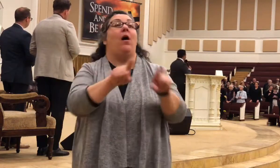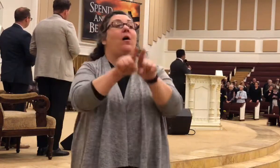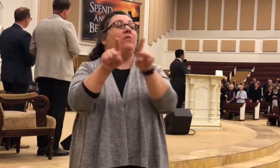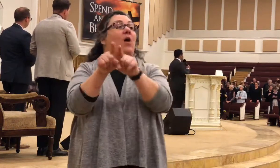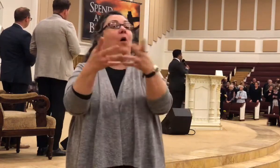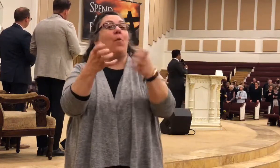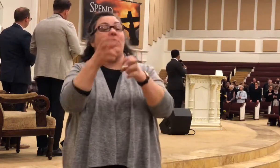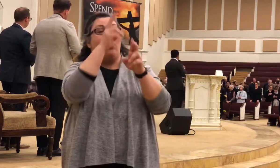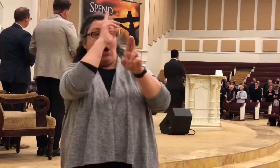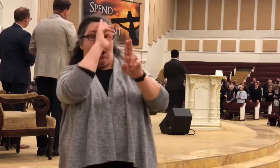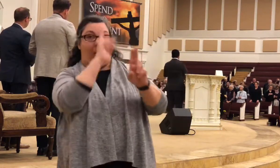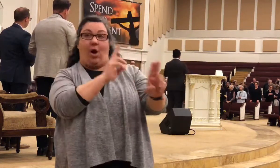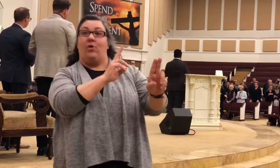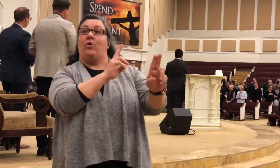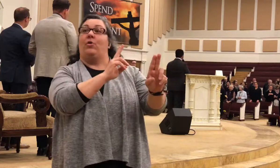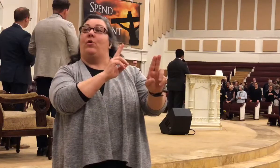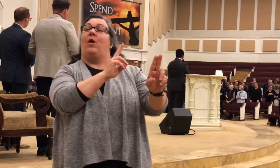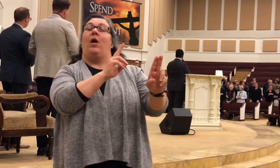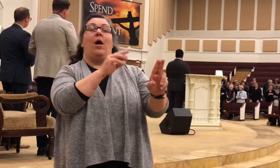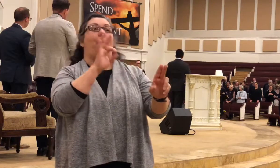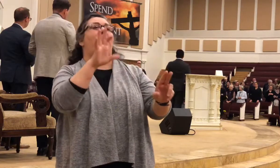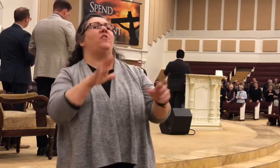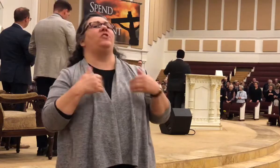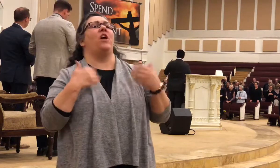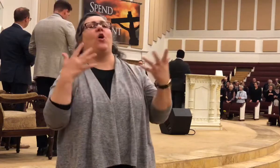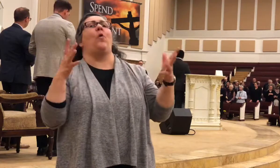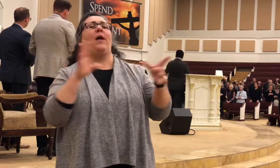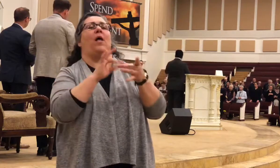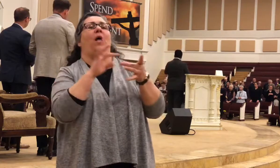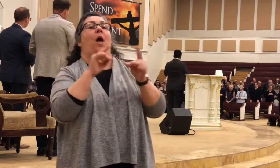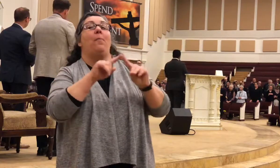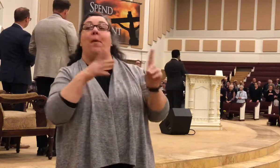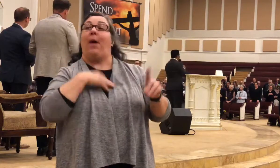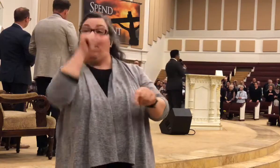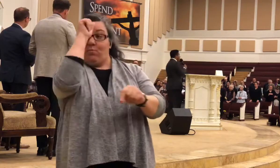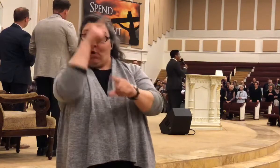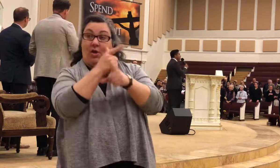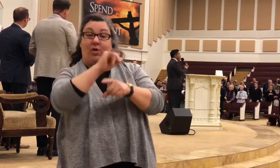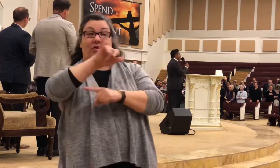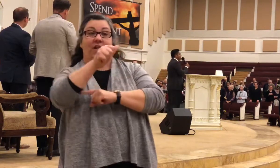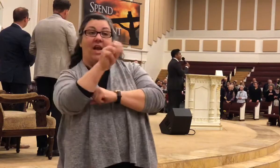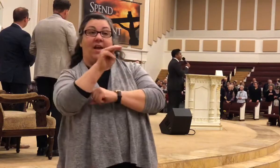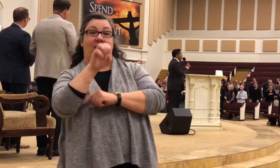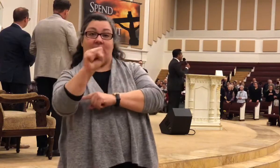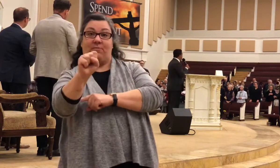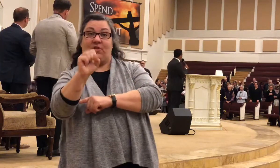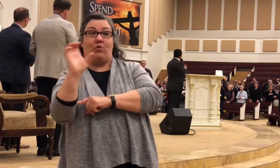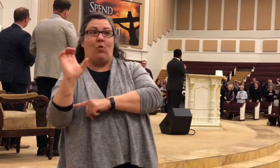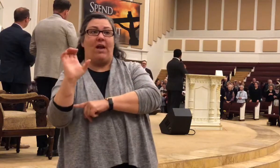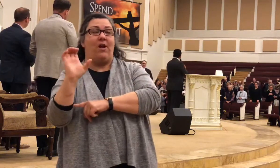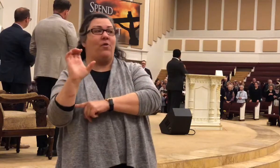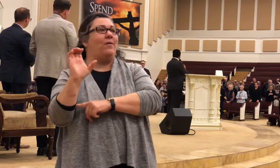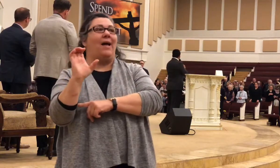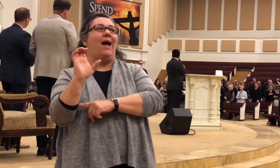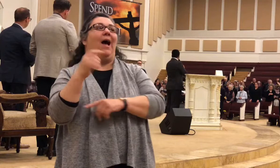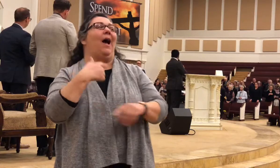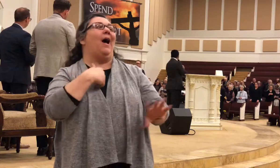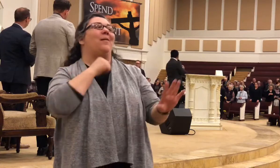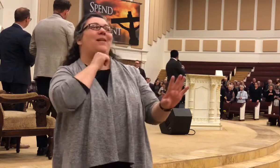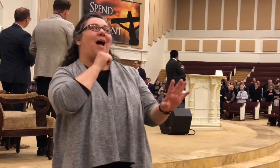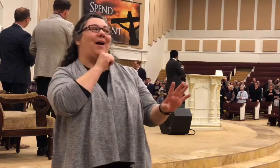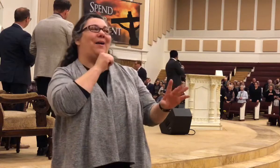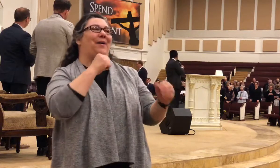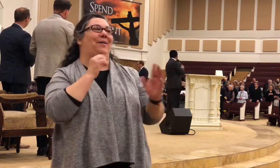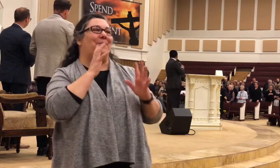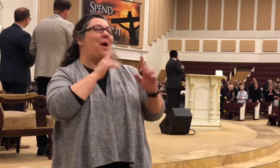to honor, as Pastor Young already did, but my brother James Cornejo. I'm not going to put him on blast, but he